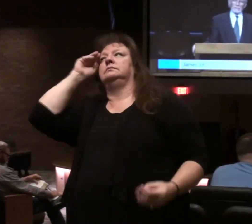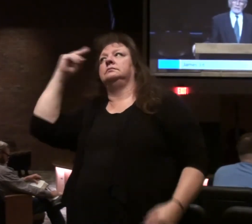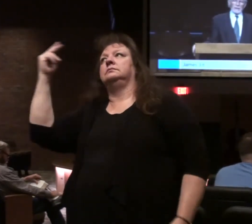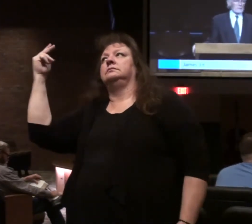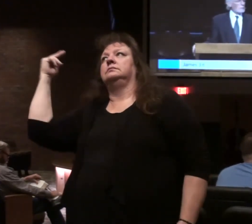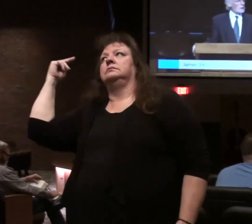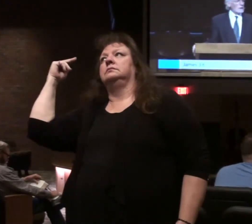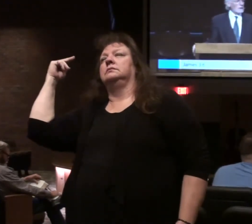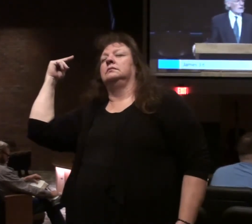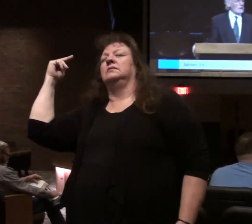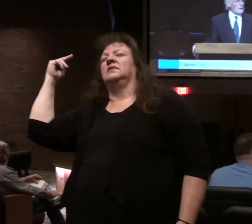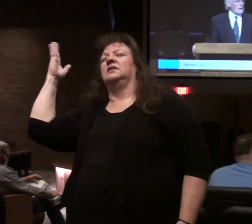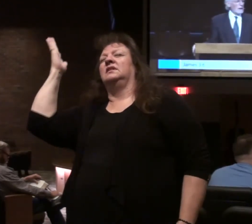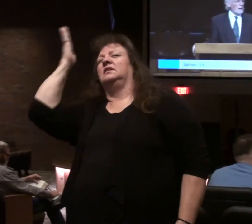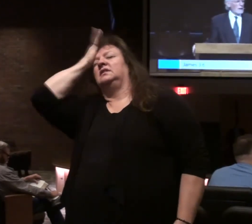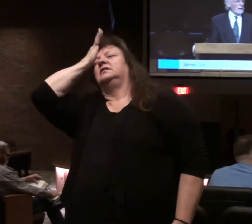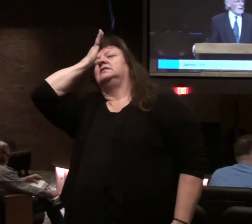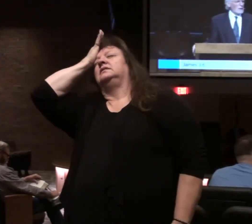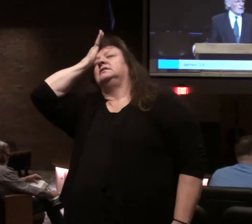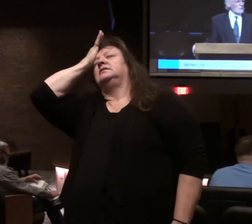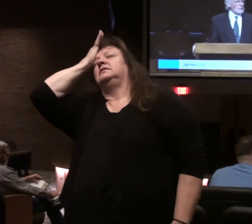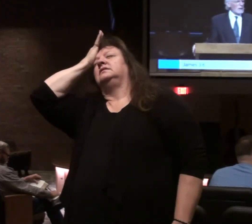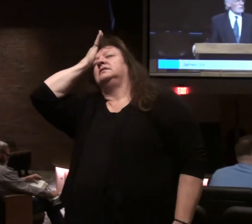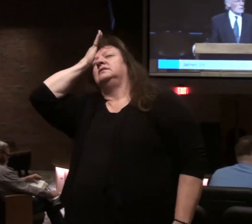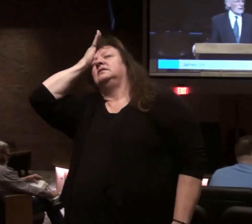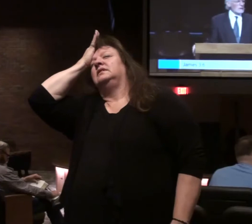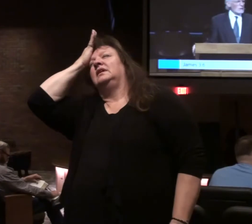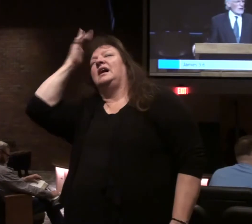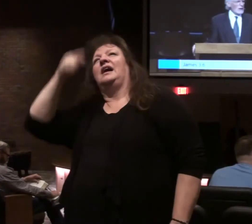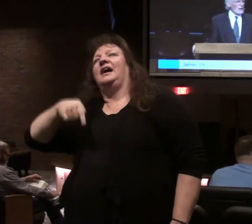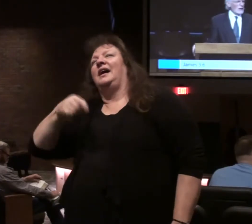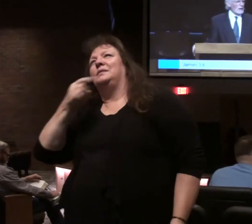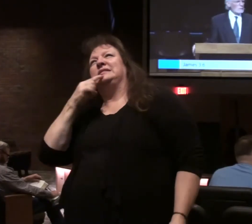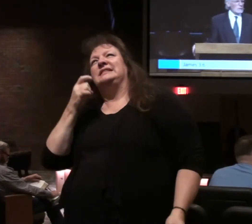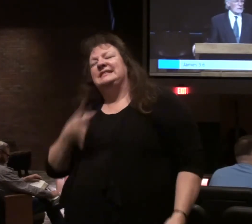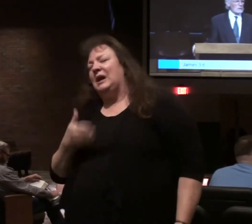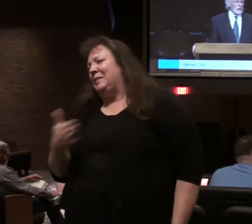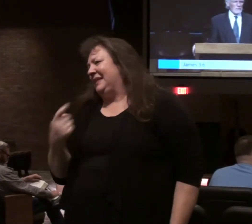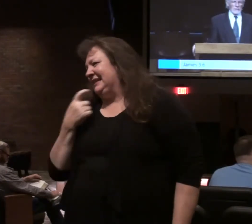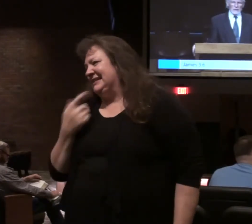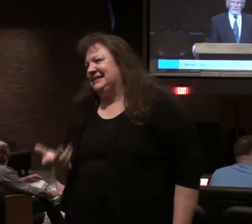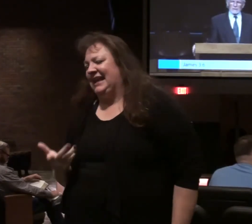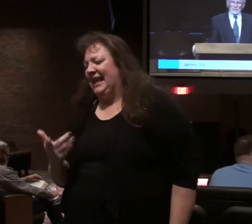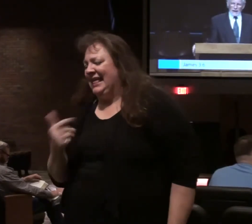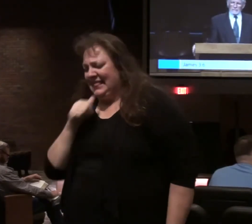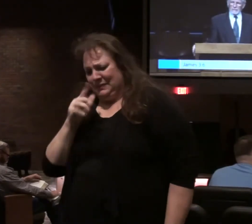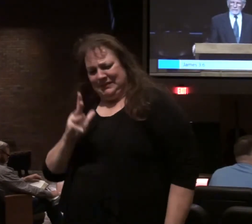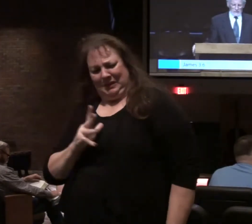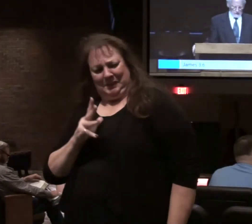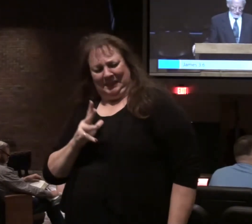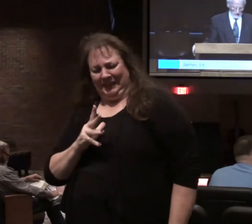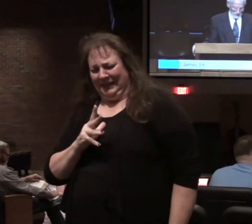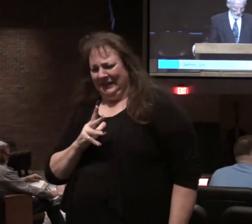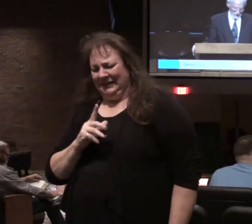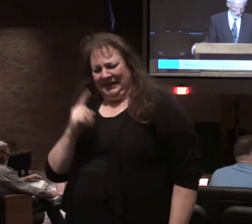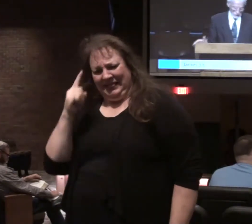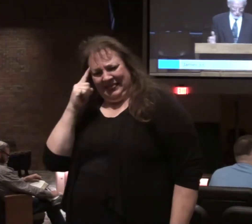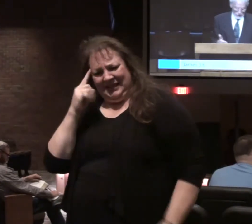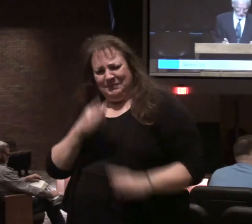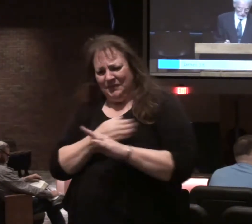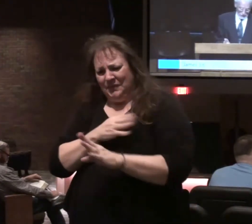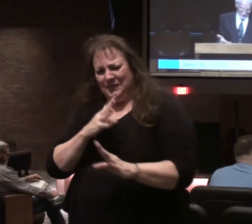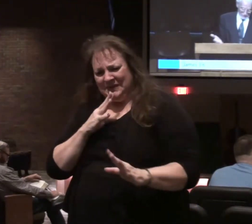back after the day's play. That was a terrible thing to say. That was not very thoughtful. And